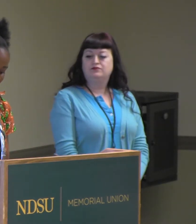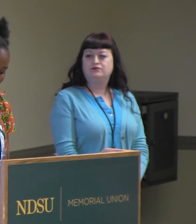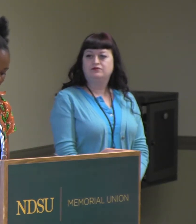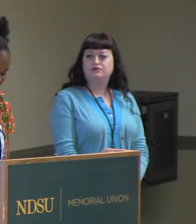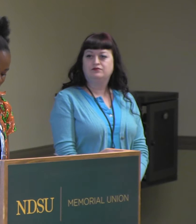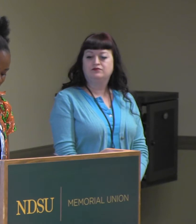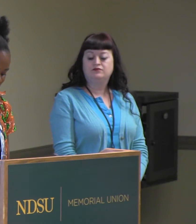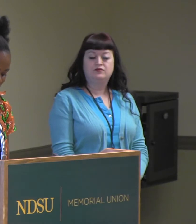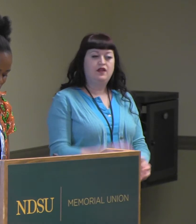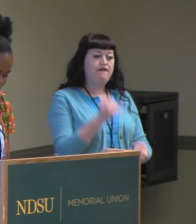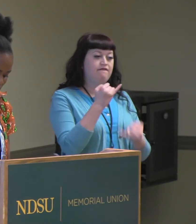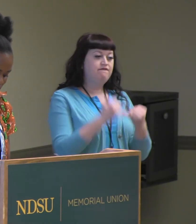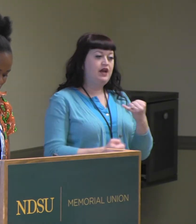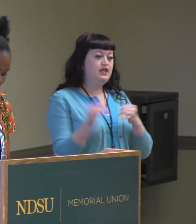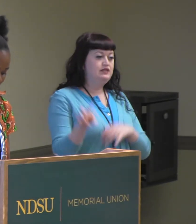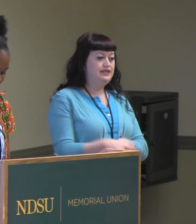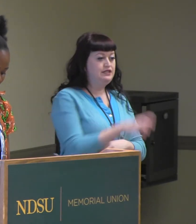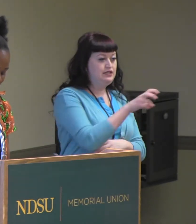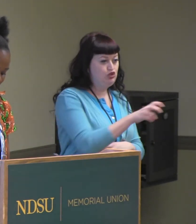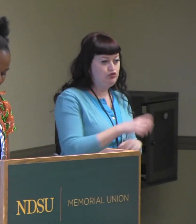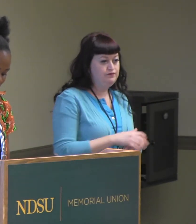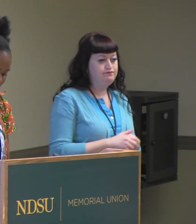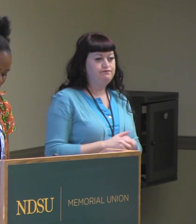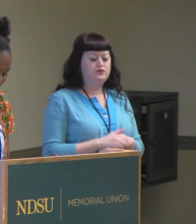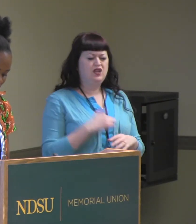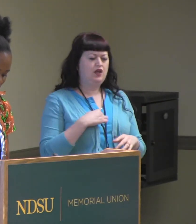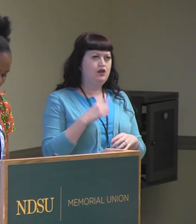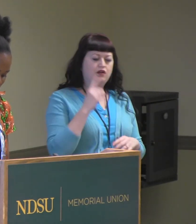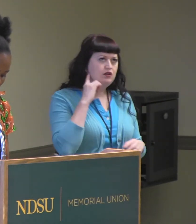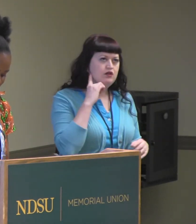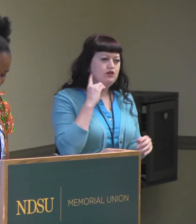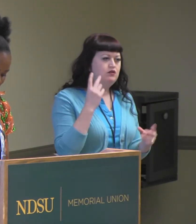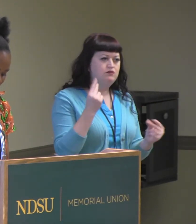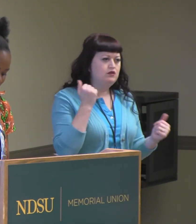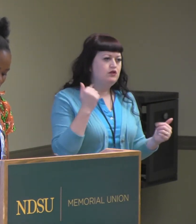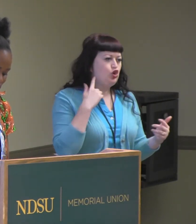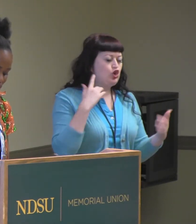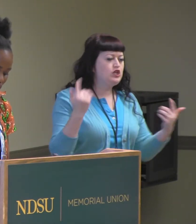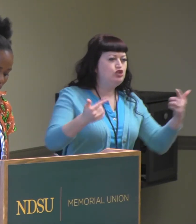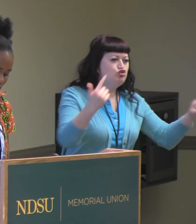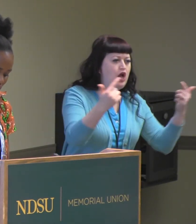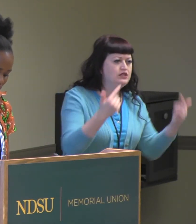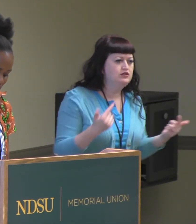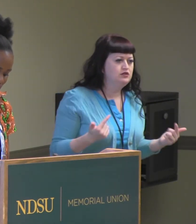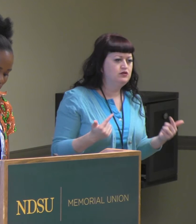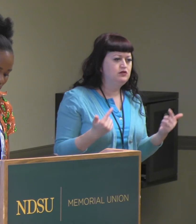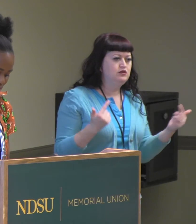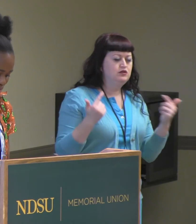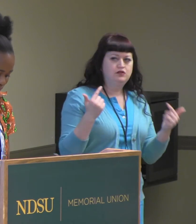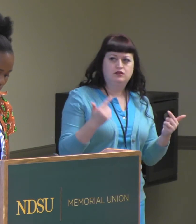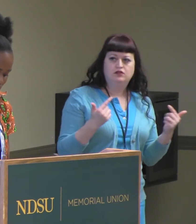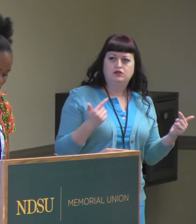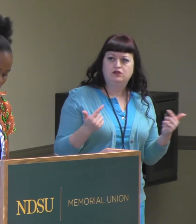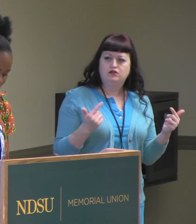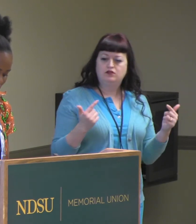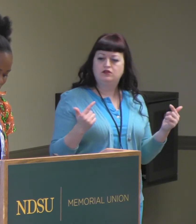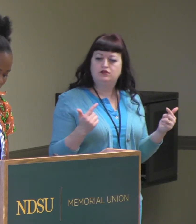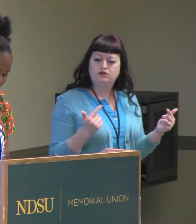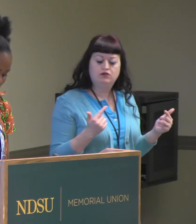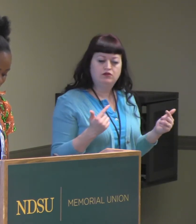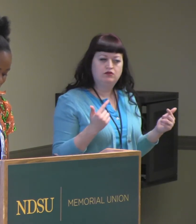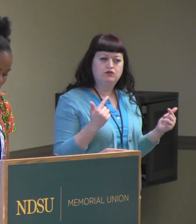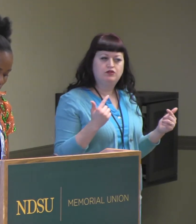The final destination. I suddenly heard gunshots. Mushitoke mufunge milango, my neighbor